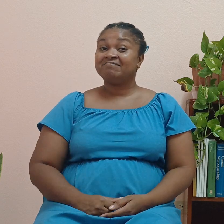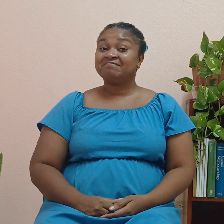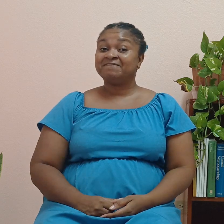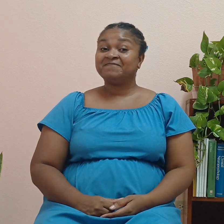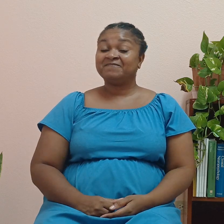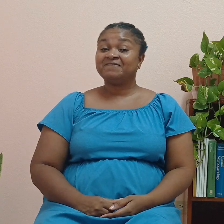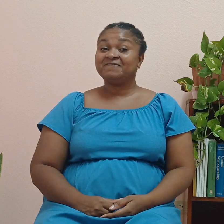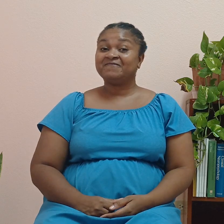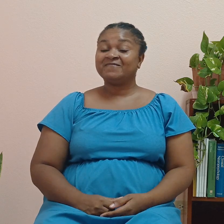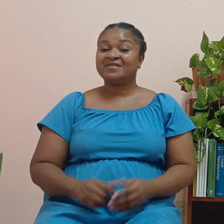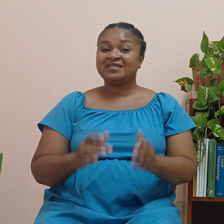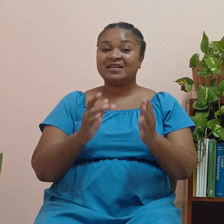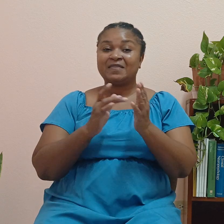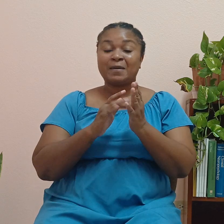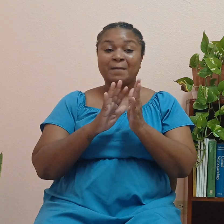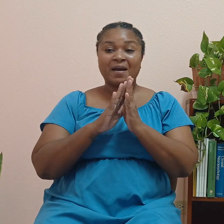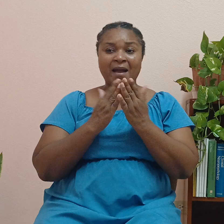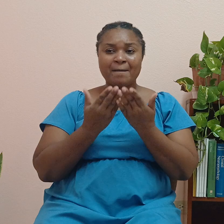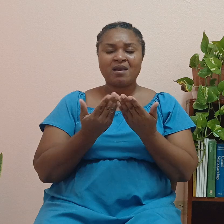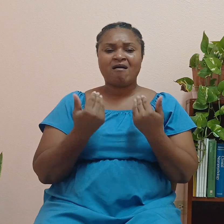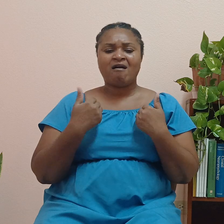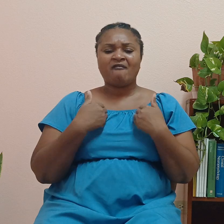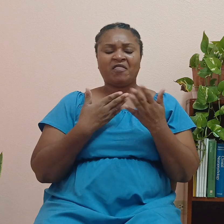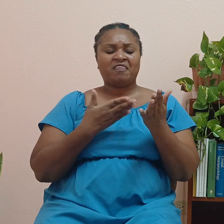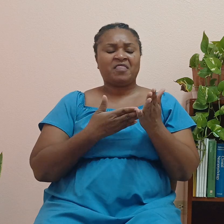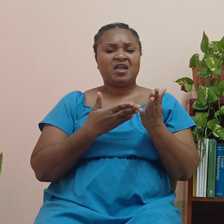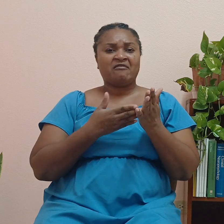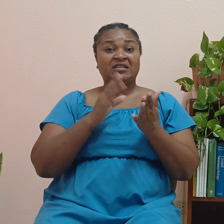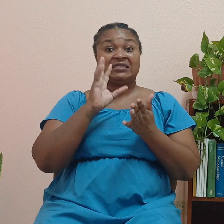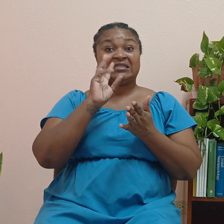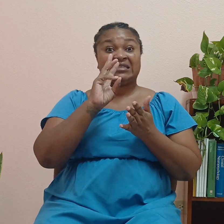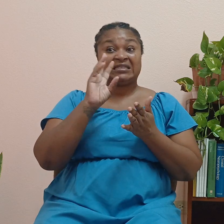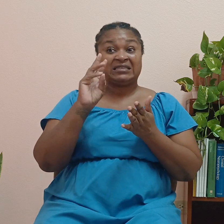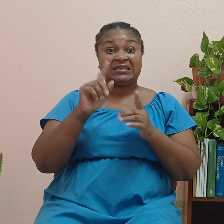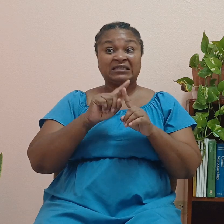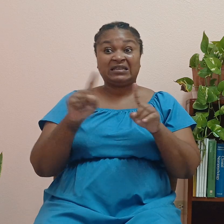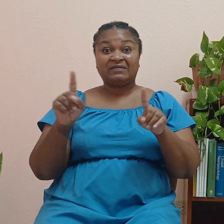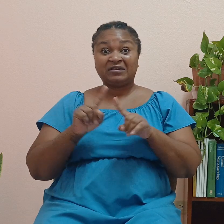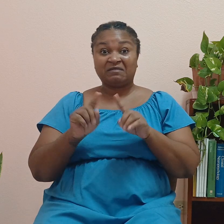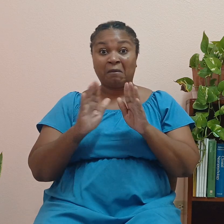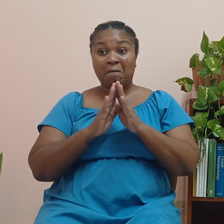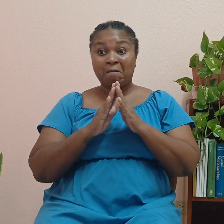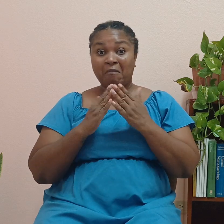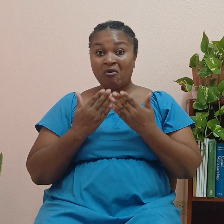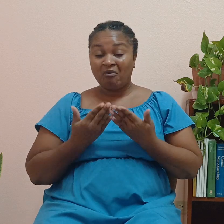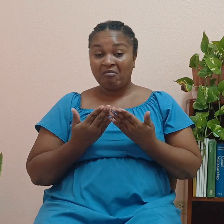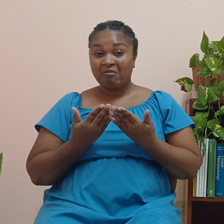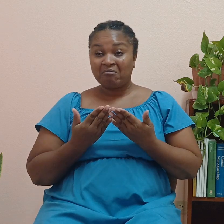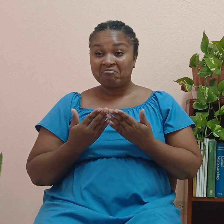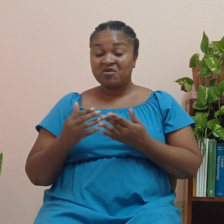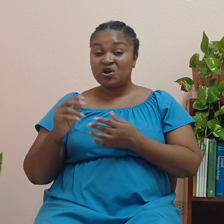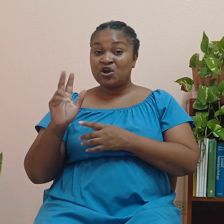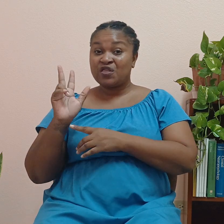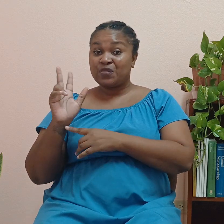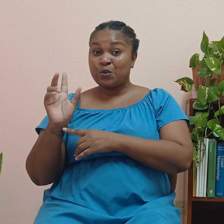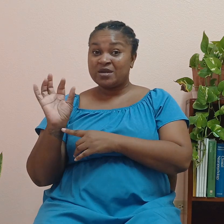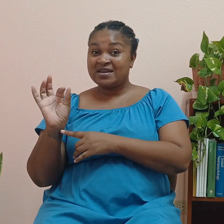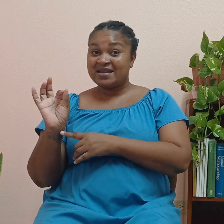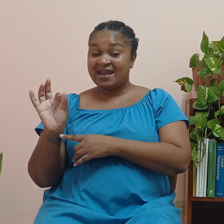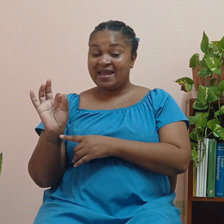The Bible contains 66 books, of which 39